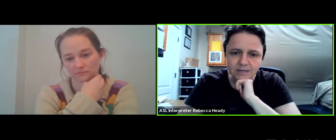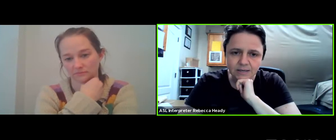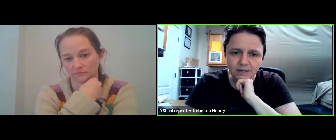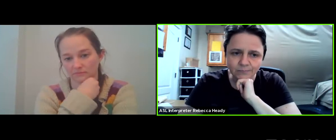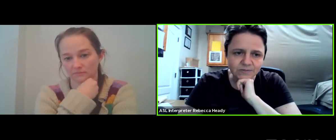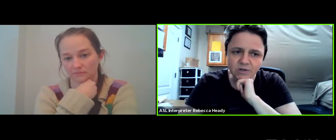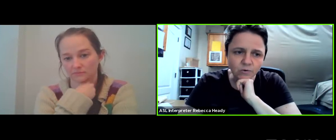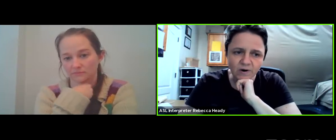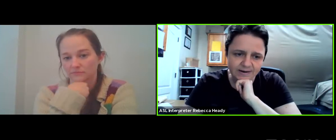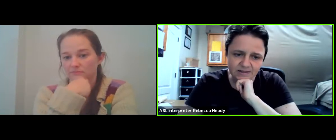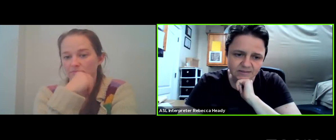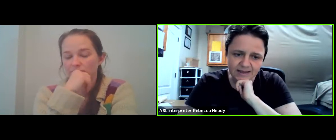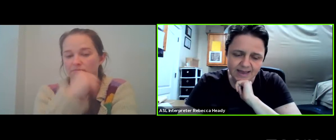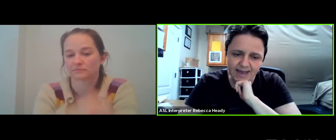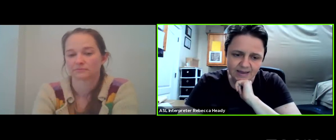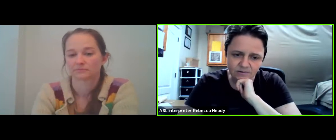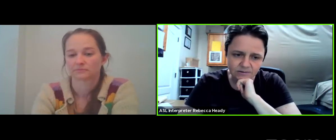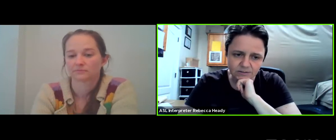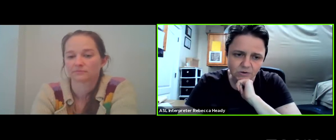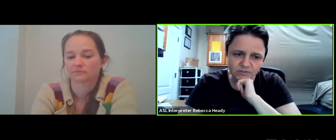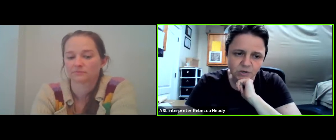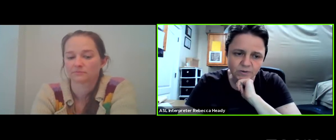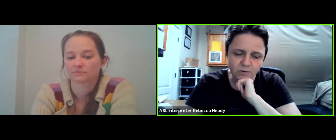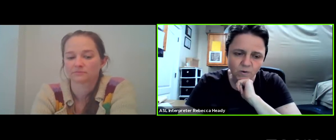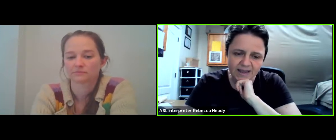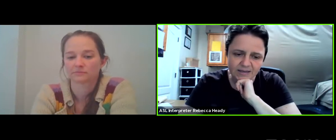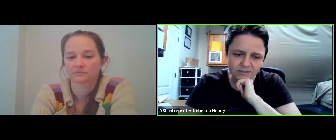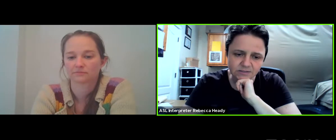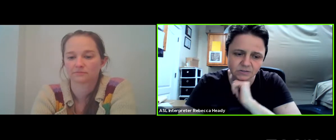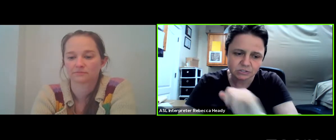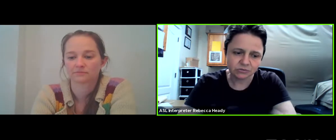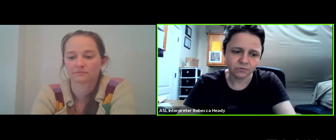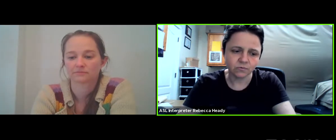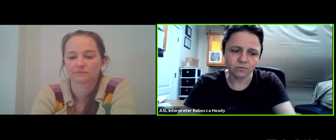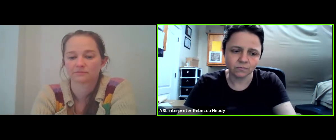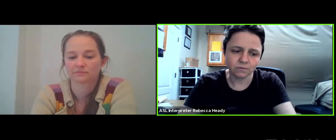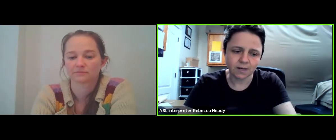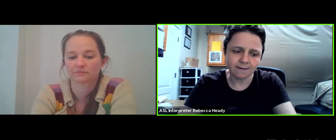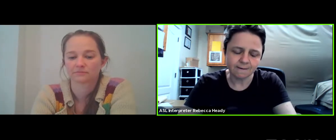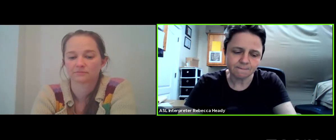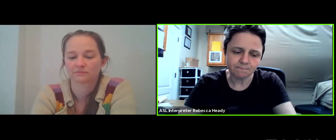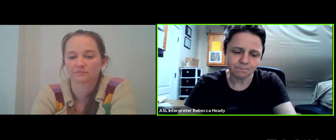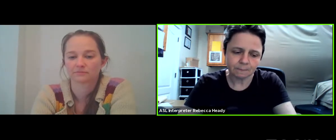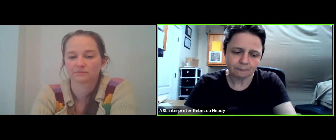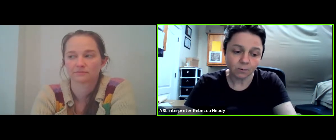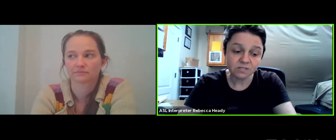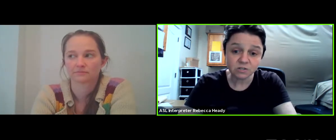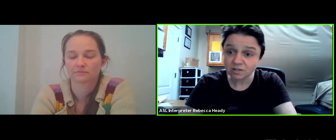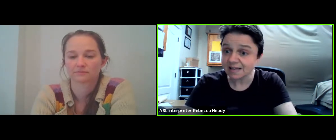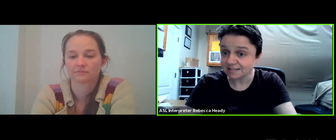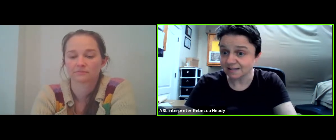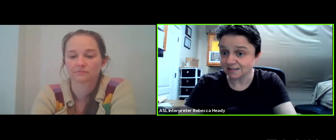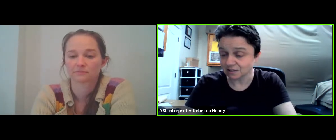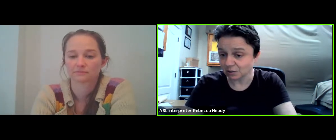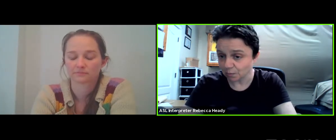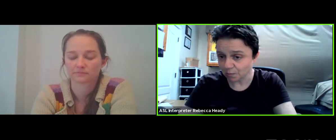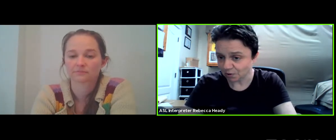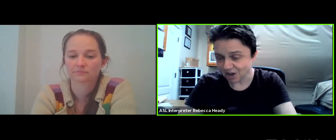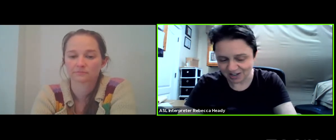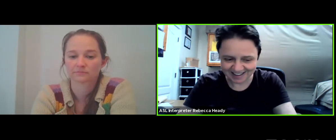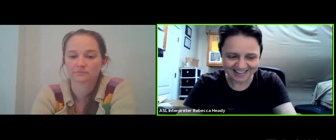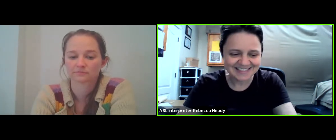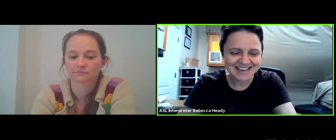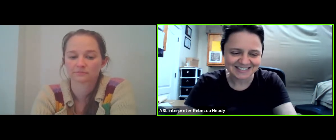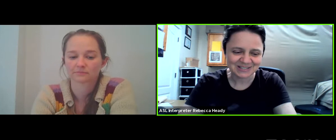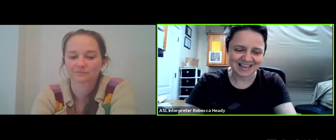but so great that they had, you know, so many ways to, which is a good lesson, that there's a little bit